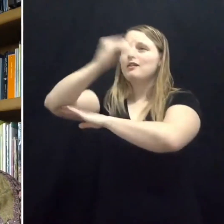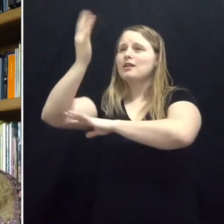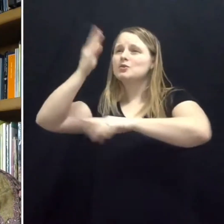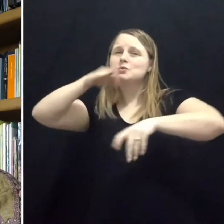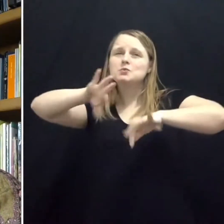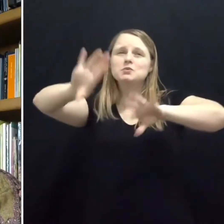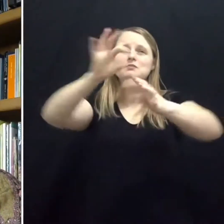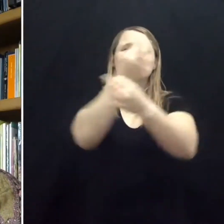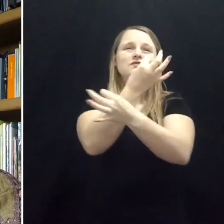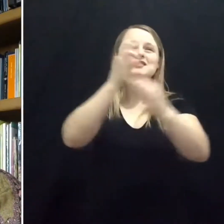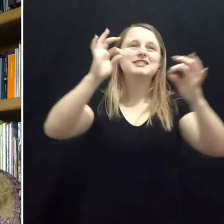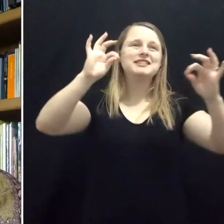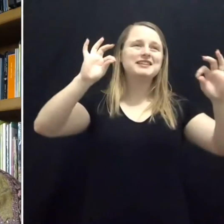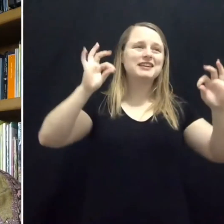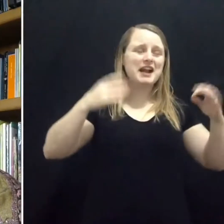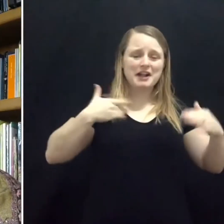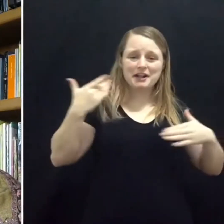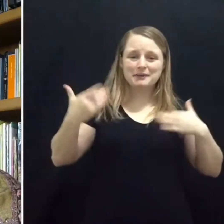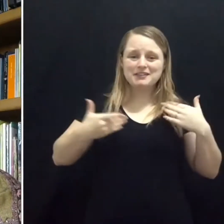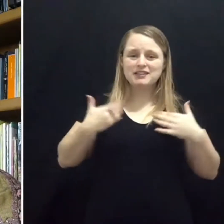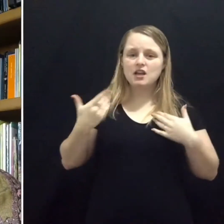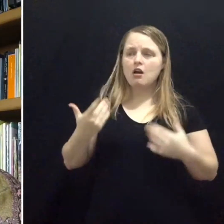happy and free.